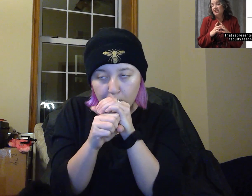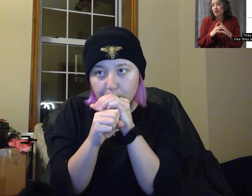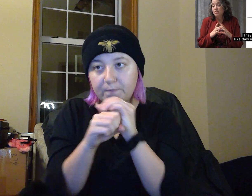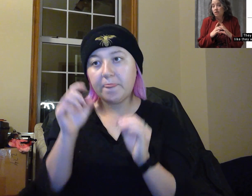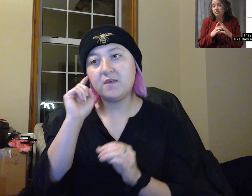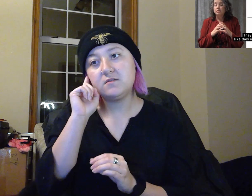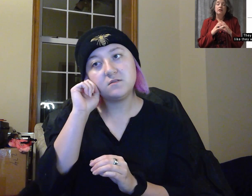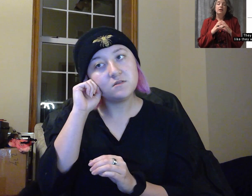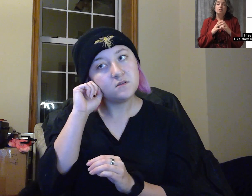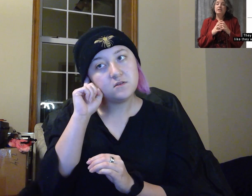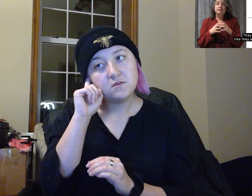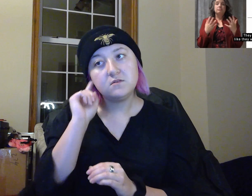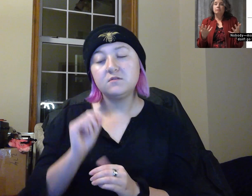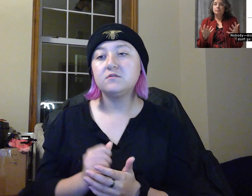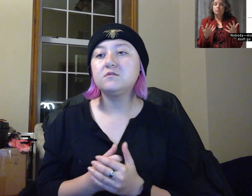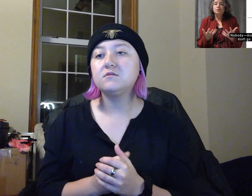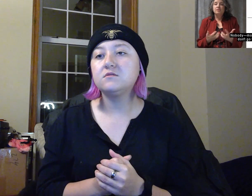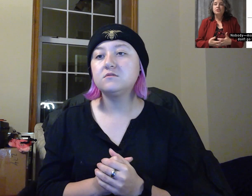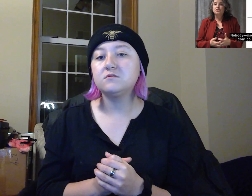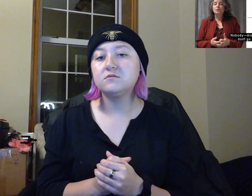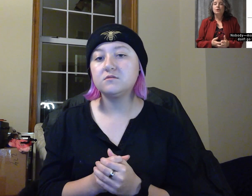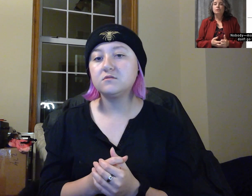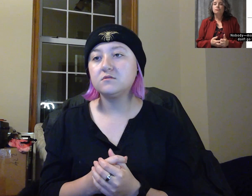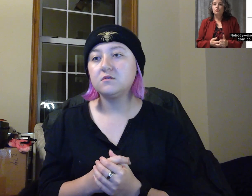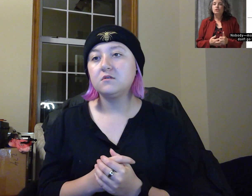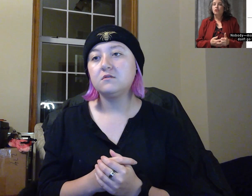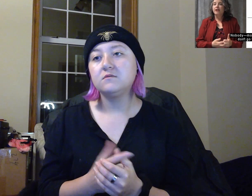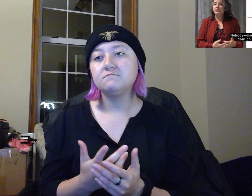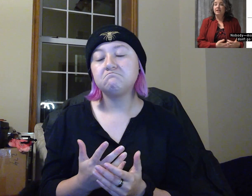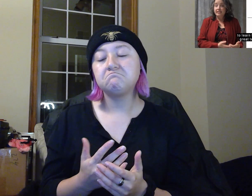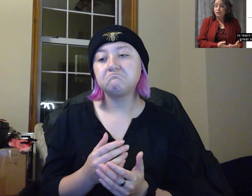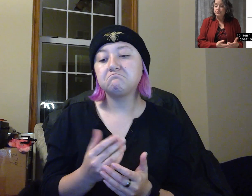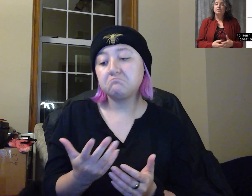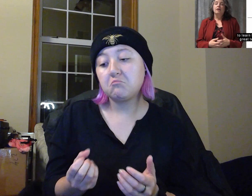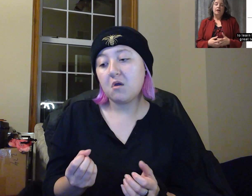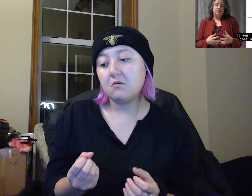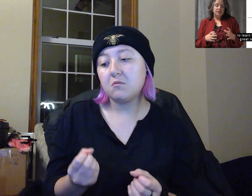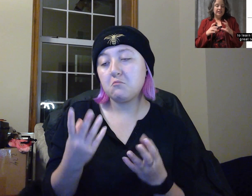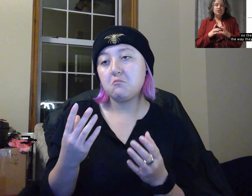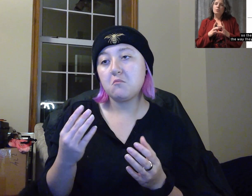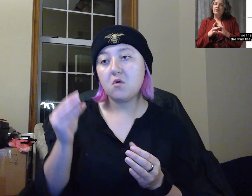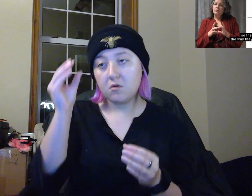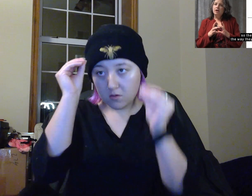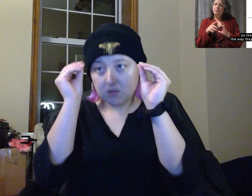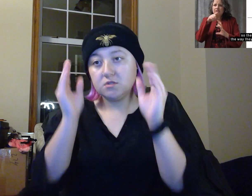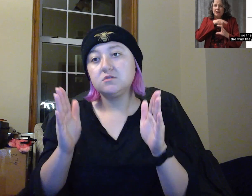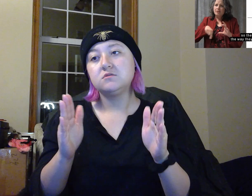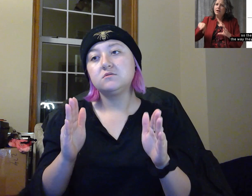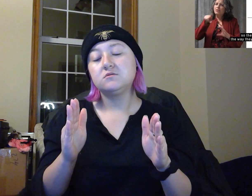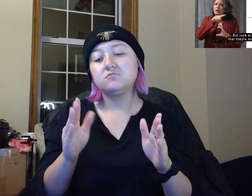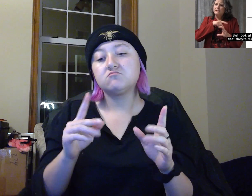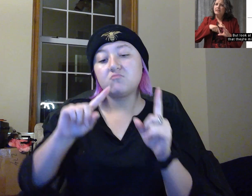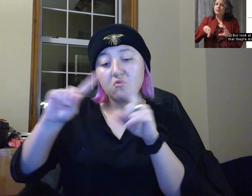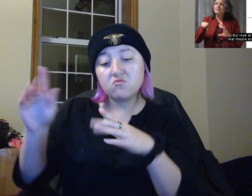teach like they were taught. Most professors don't go to school to learn how to be great teachers. So they teach the way they were taught, but look at